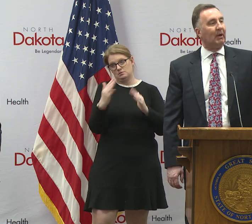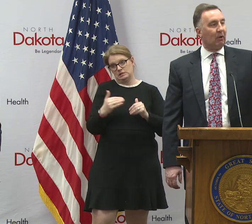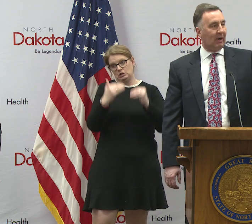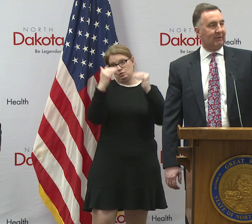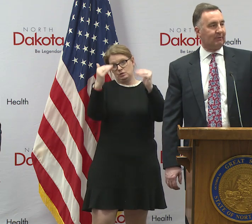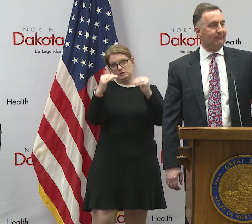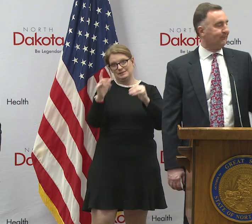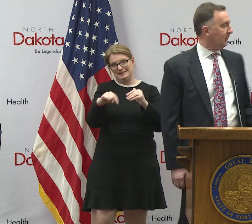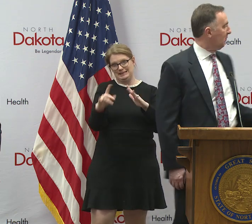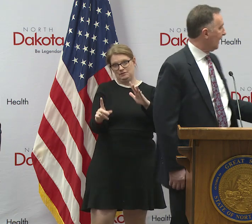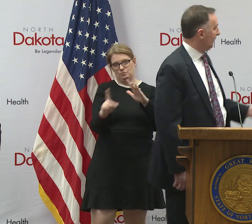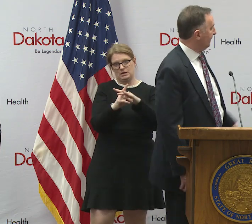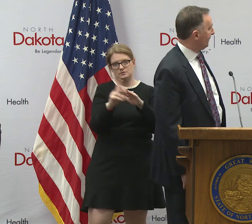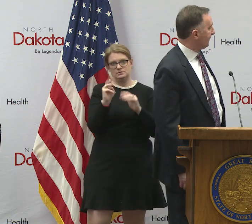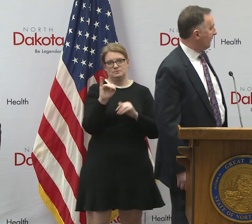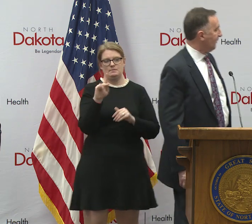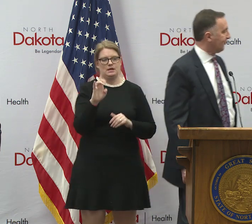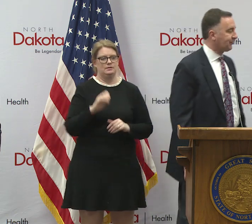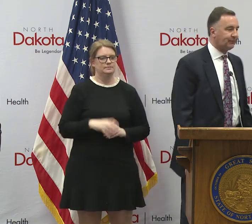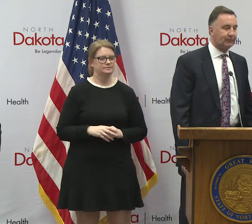the need arise. Mike?